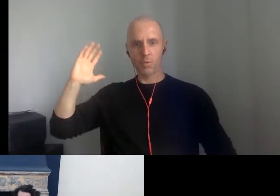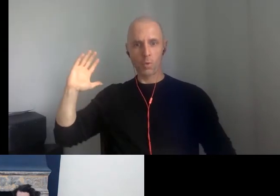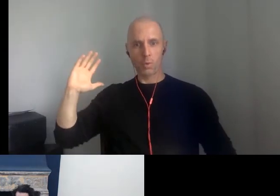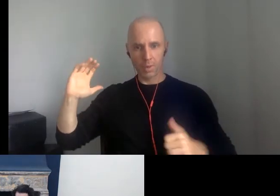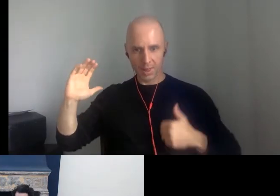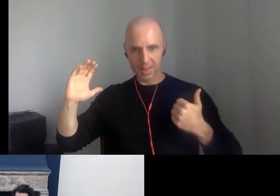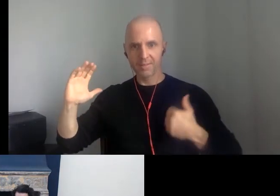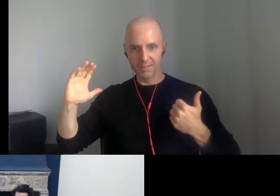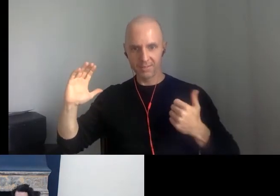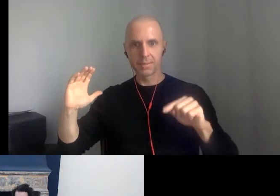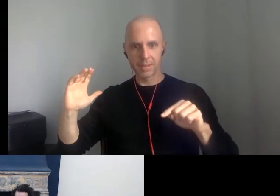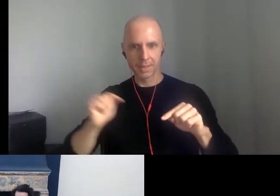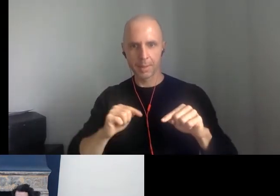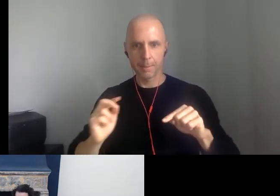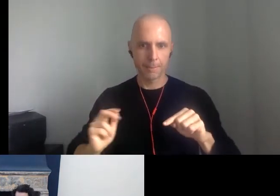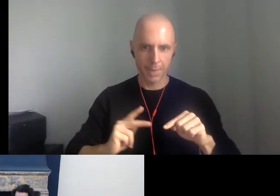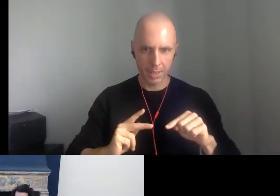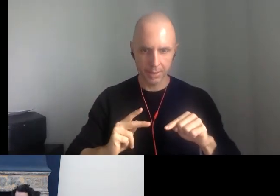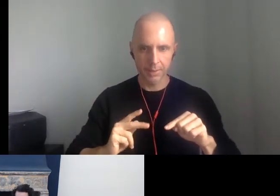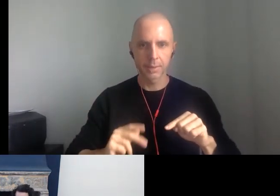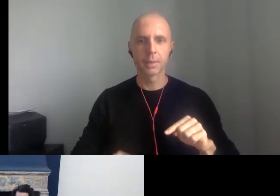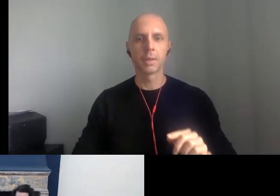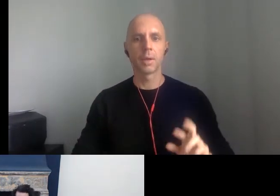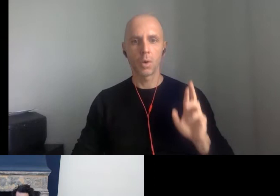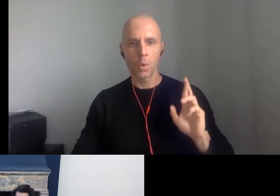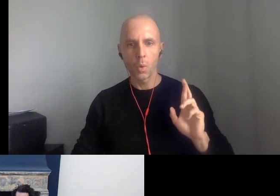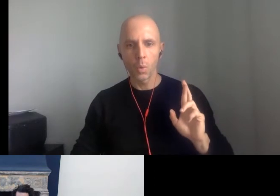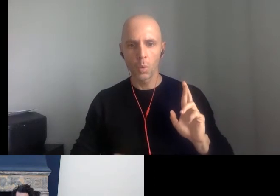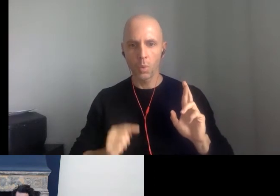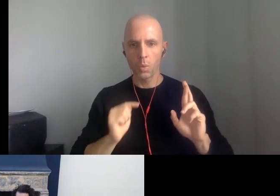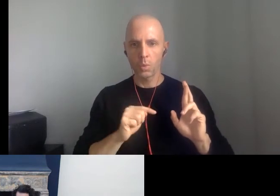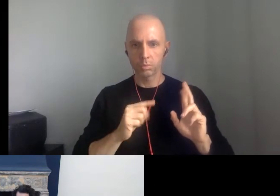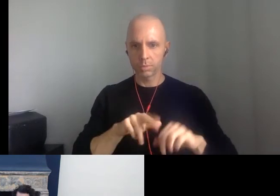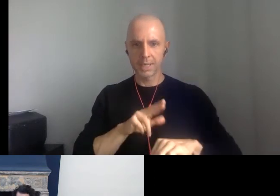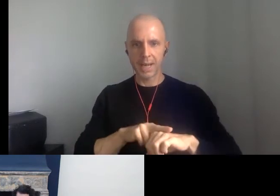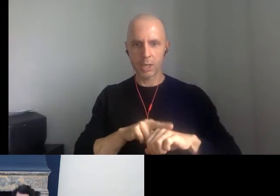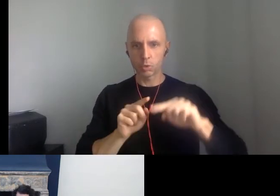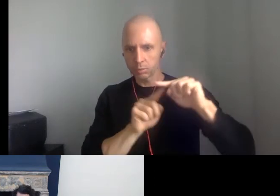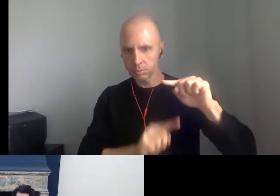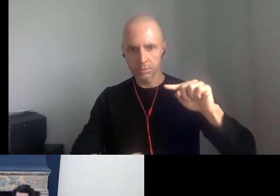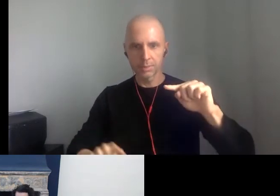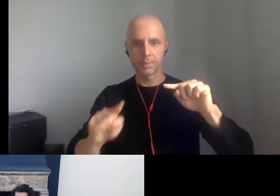or proxy species, which play a positive role in the natural process of the ecosystem.